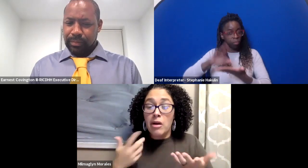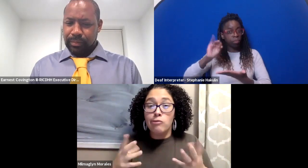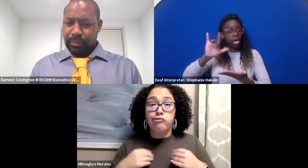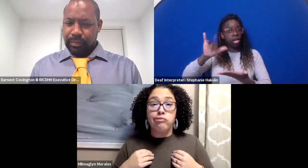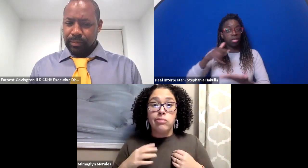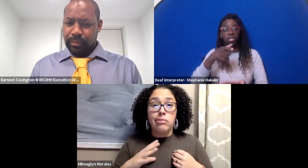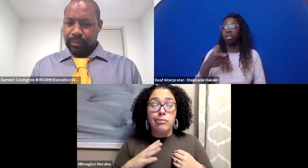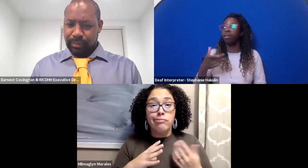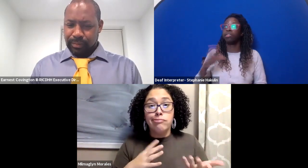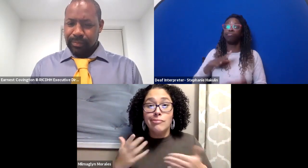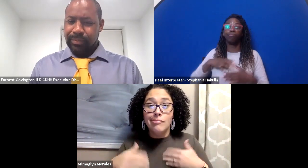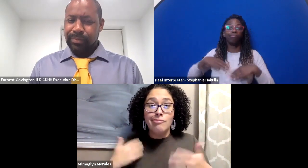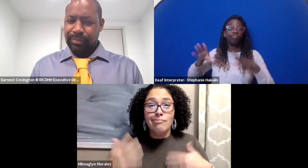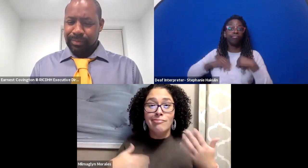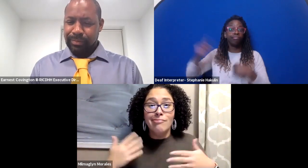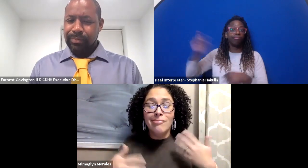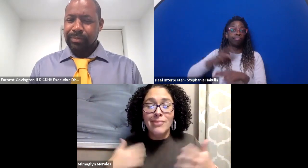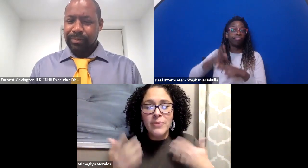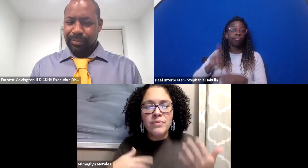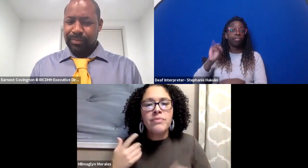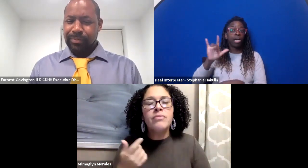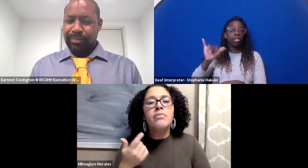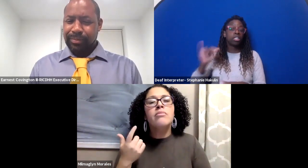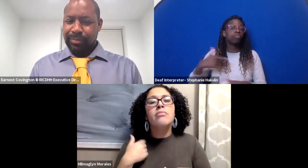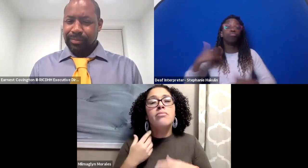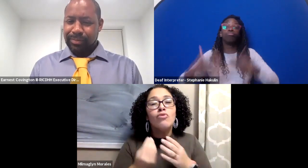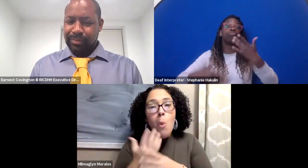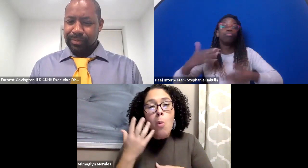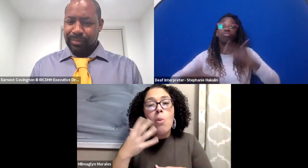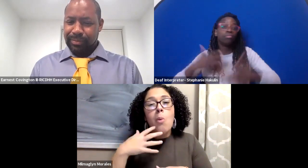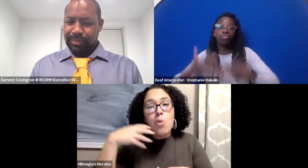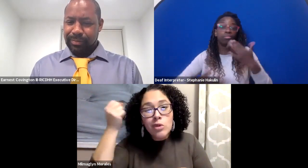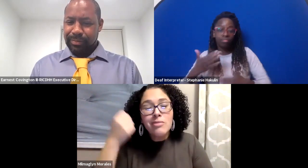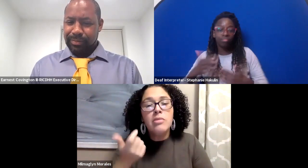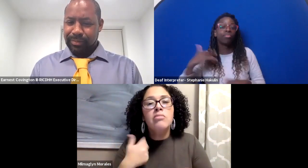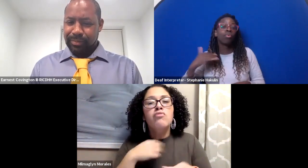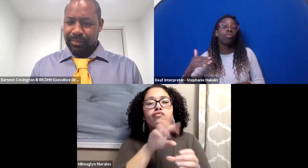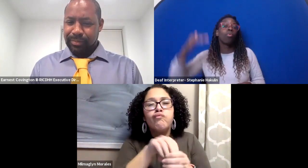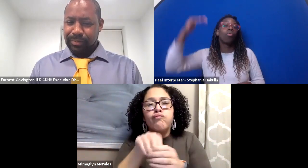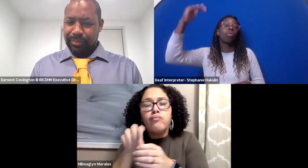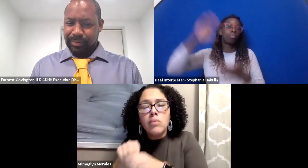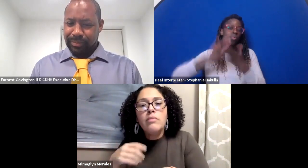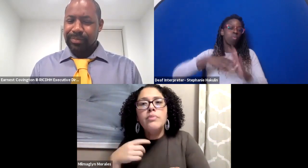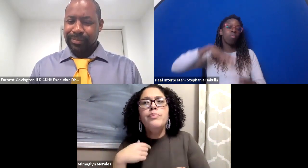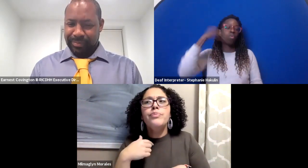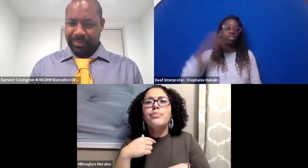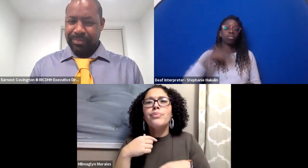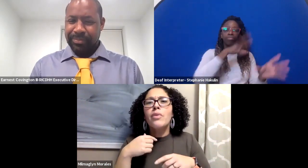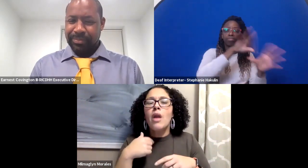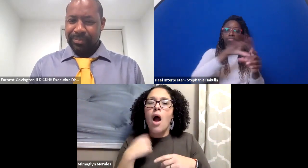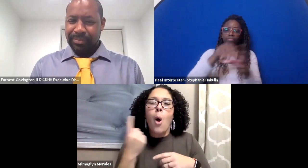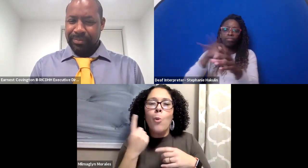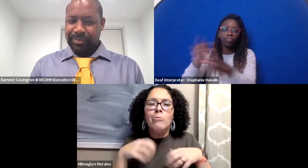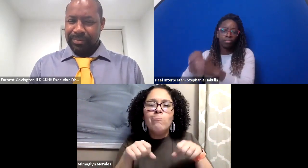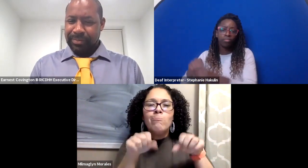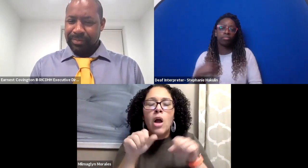So she's like, I'd like to give you a nickname, like Millie. That's easier for me to write. So I said, okay, fine. But as I got older and I was involved